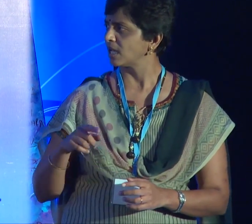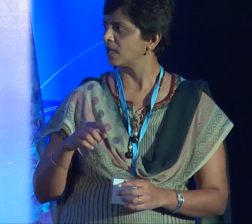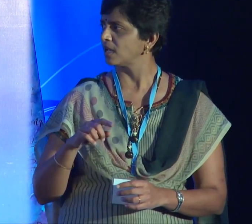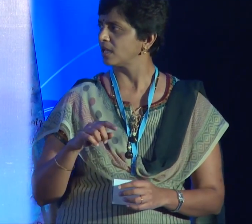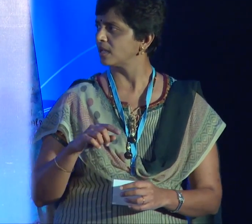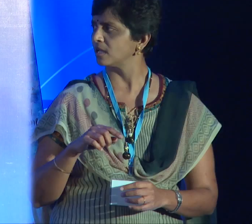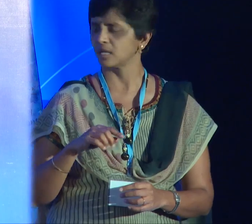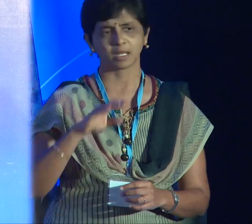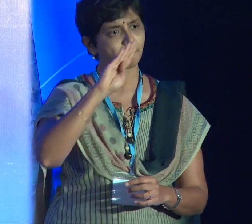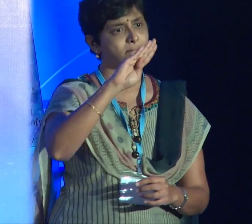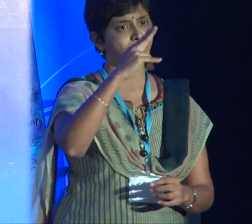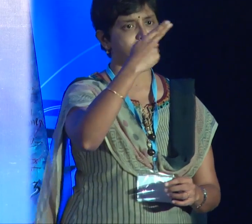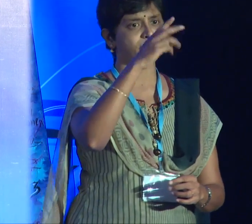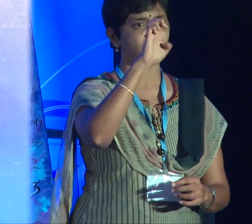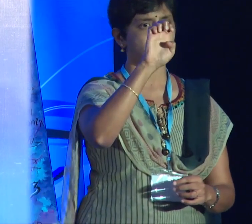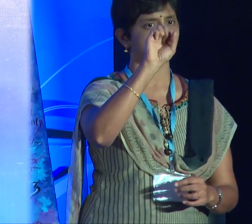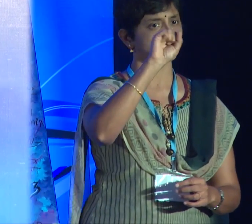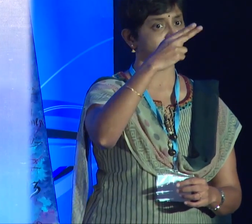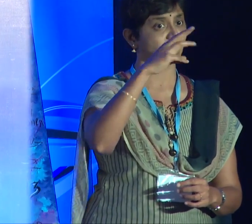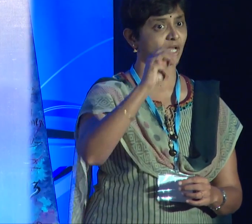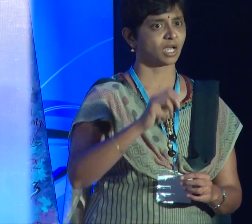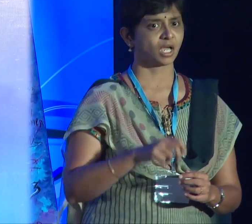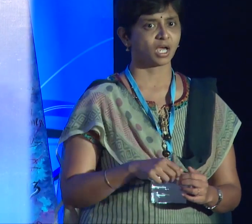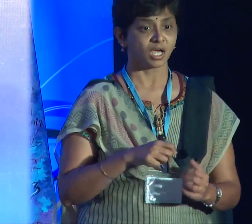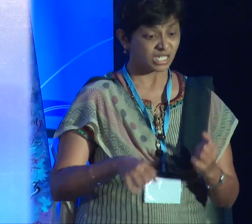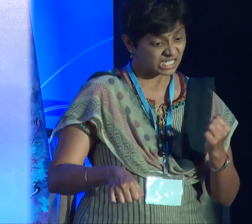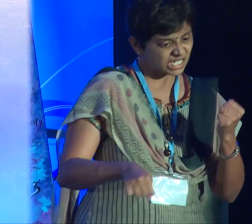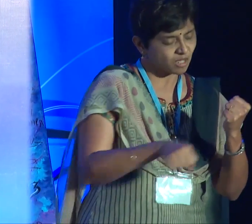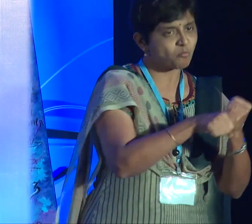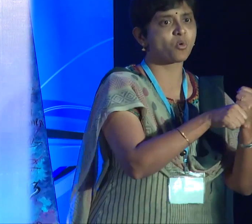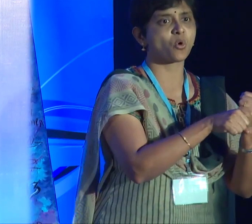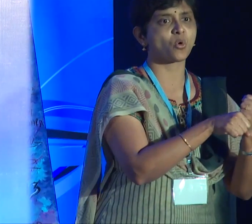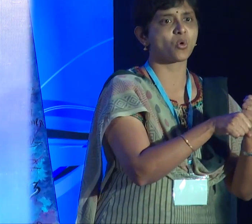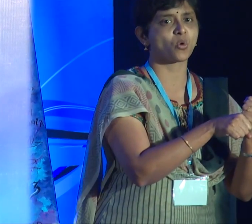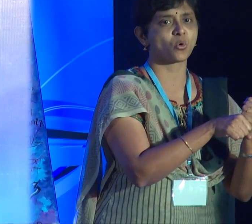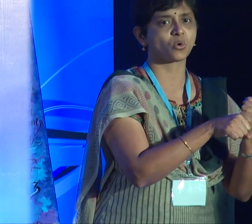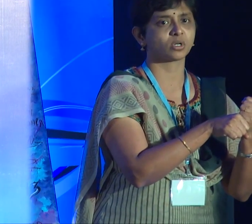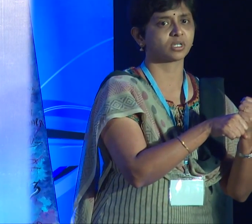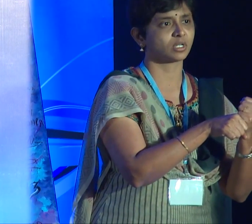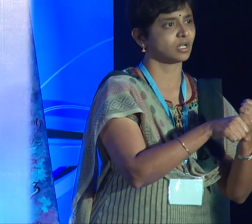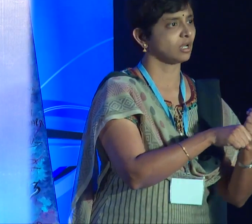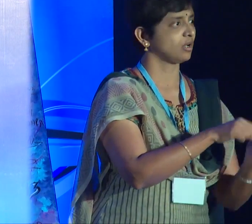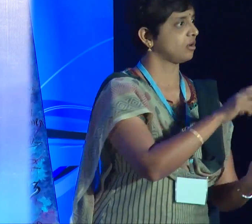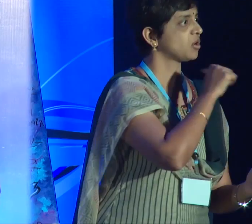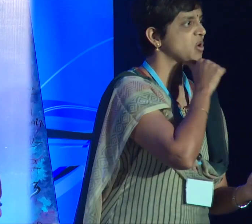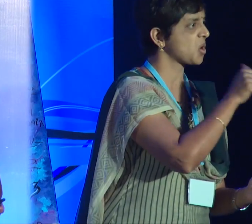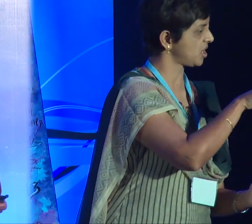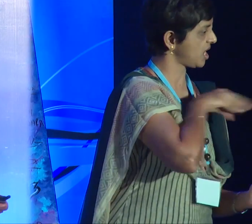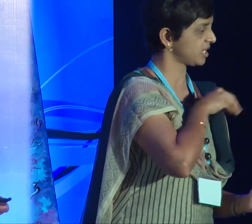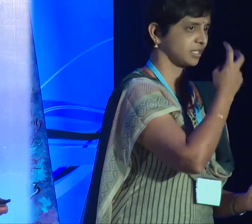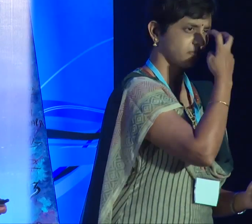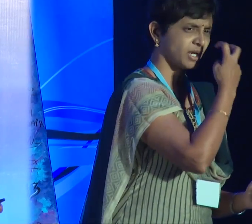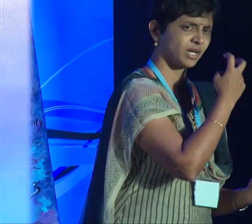the denial of kingship to a strong prince simply because he was disabled?